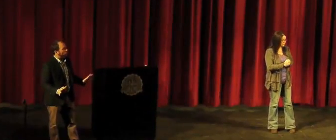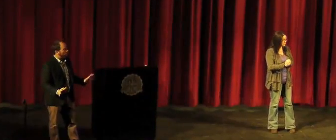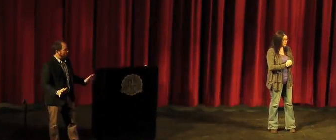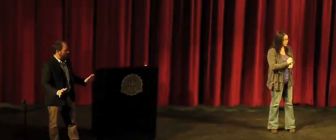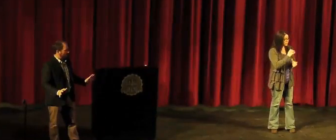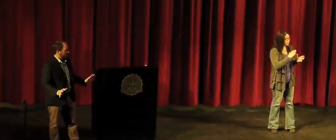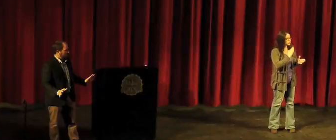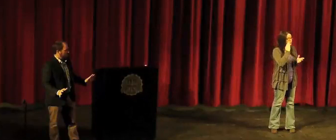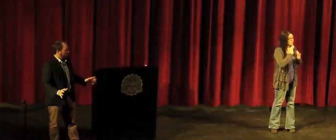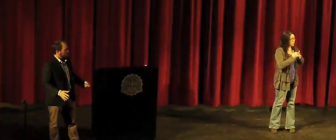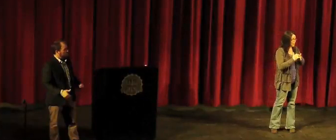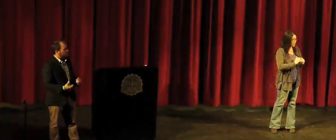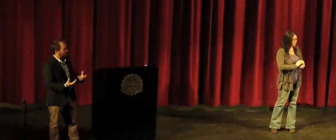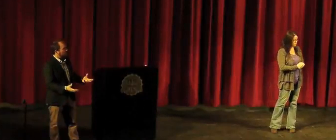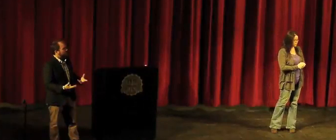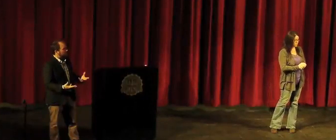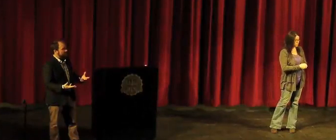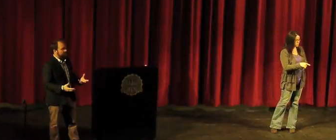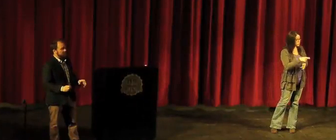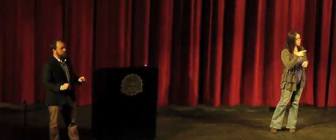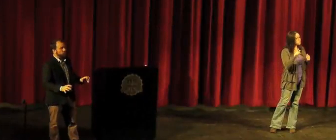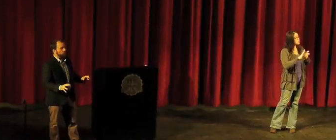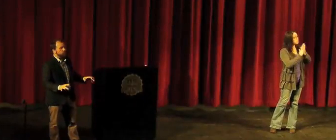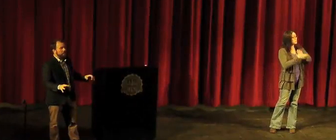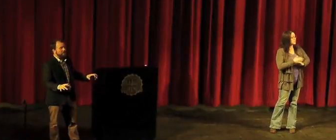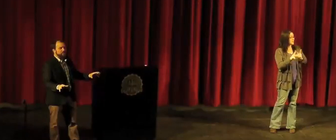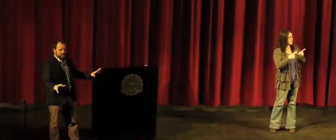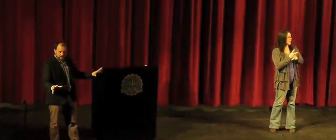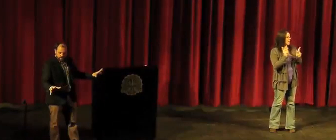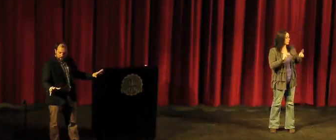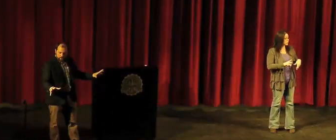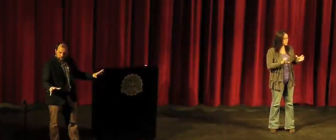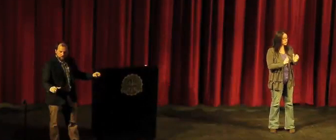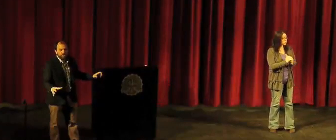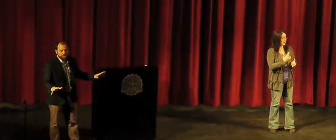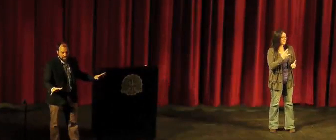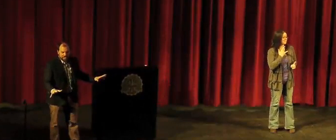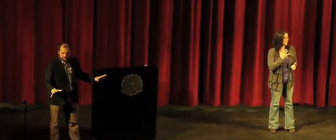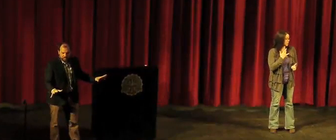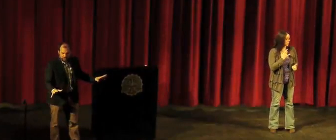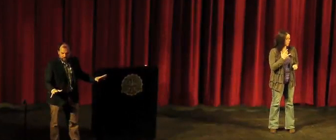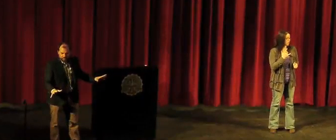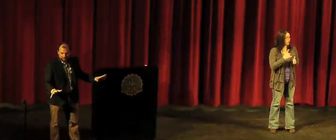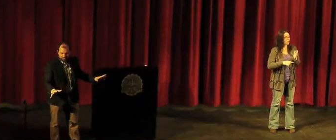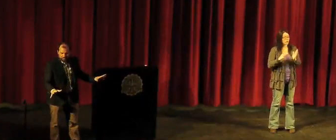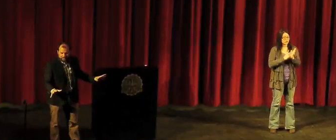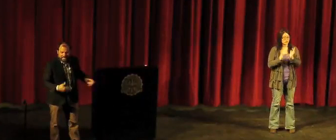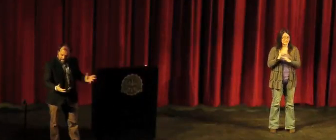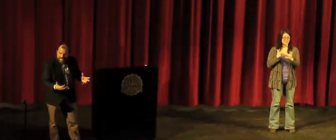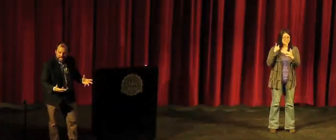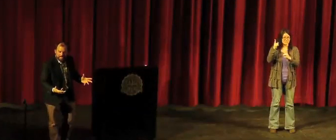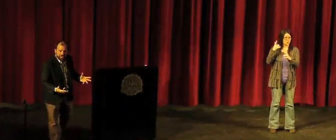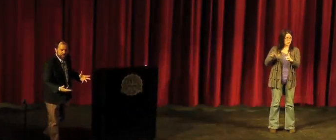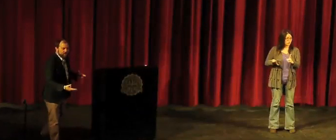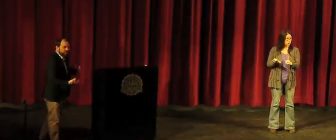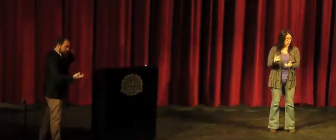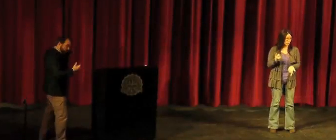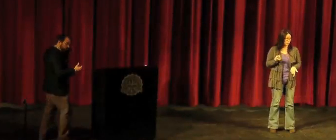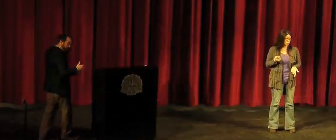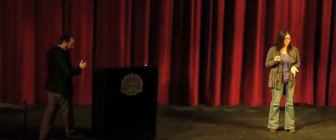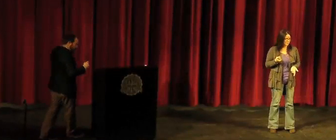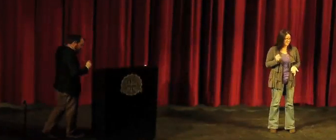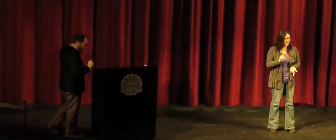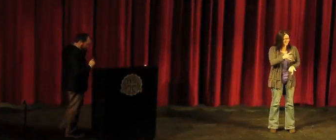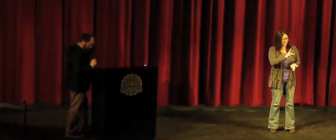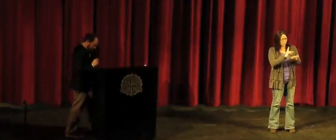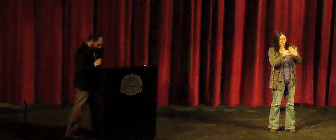Christian know-how? So that you become the kind of people who do by feel what Jesus would do. That's kind of the